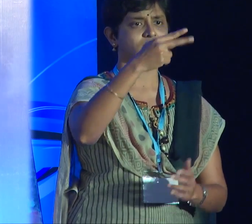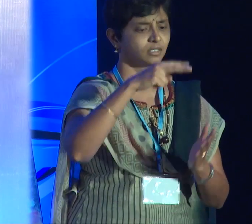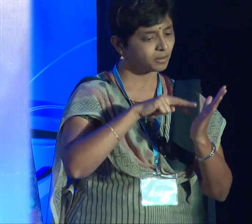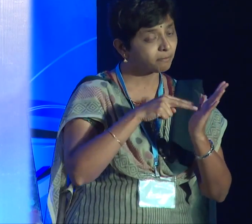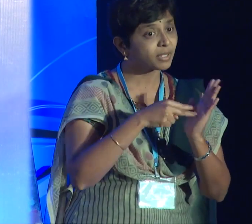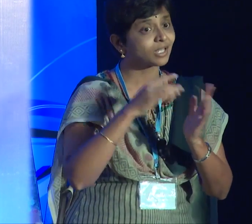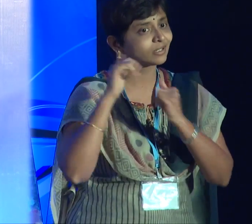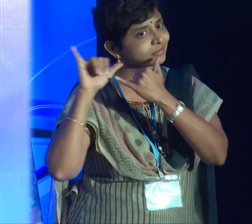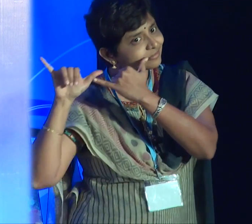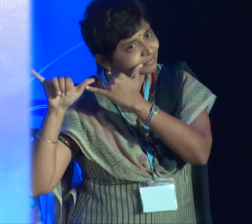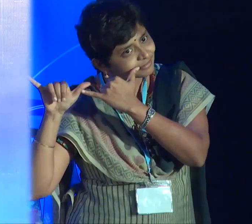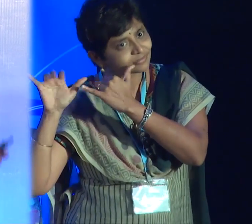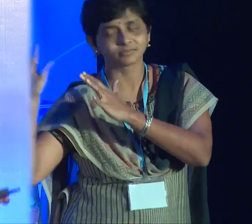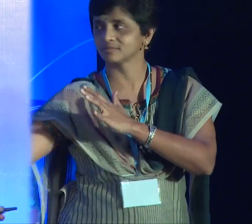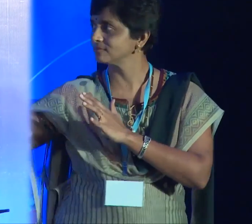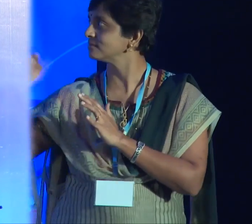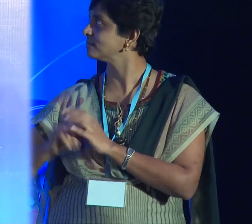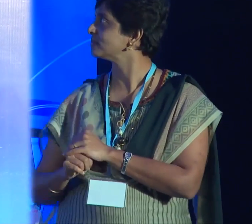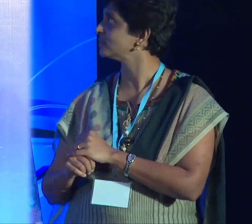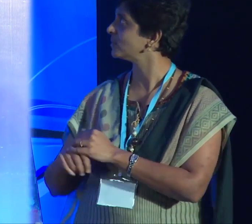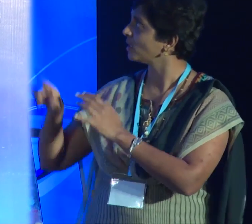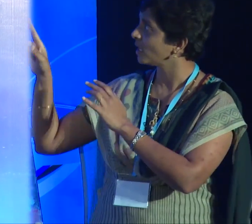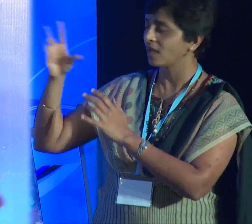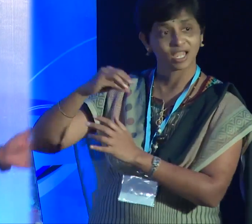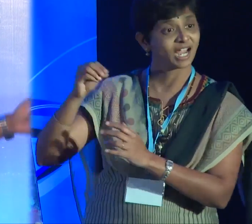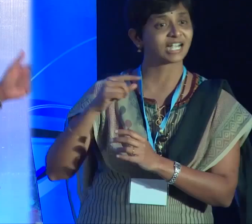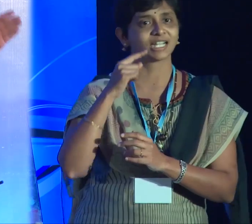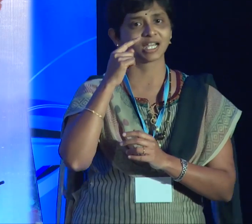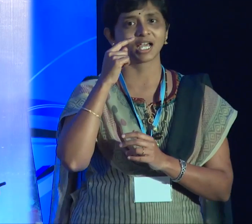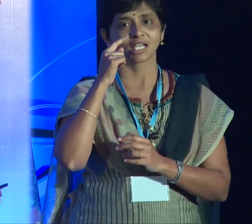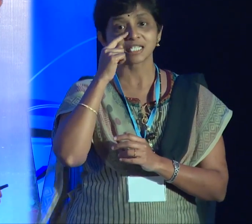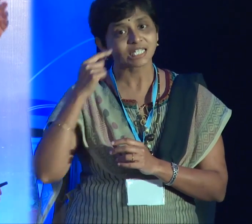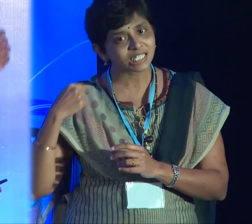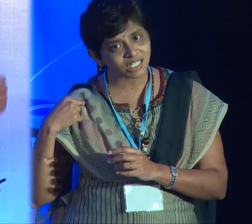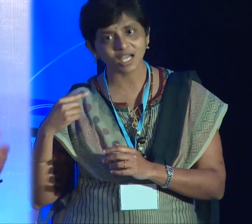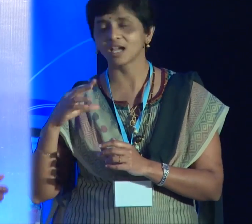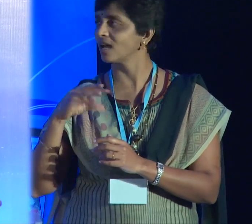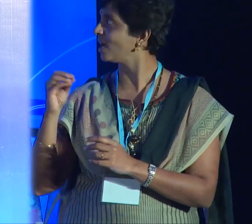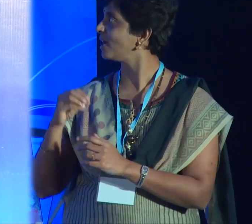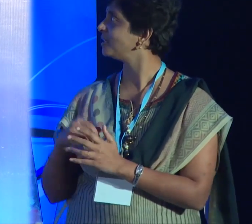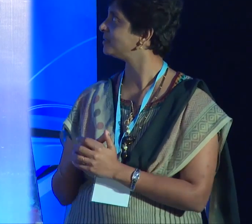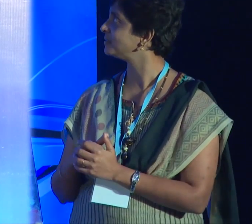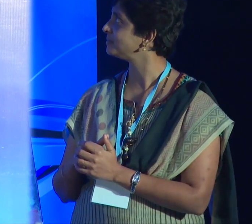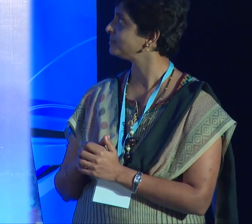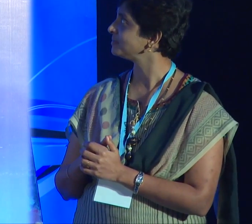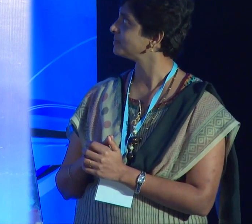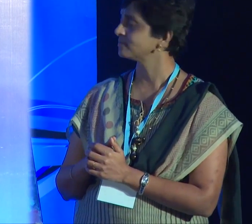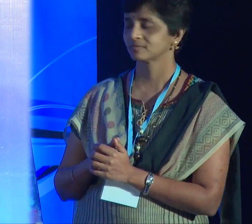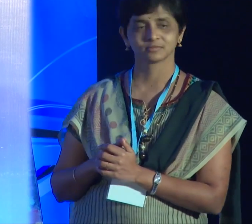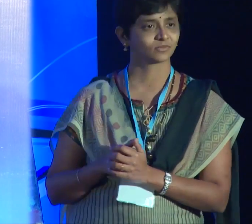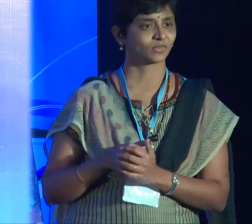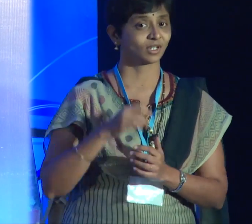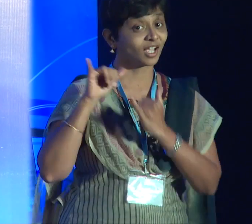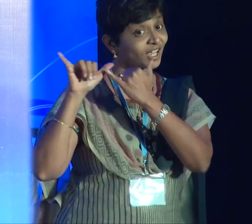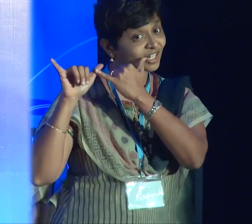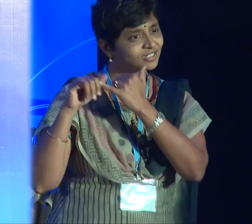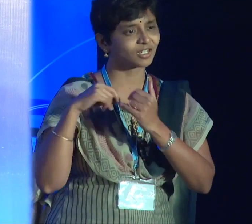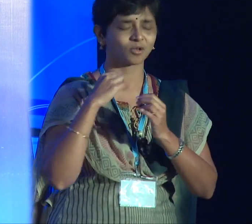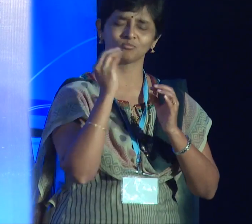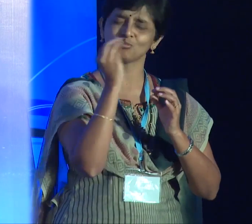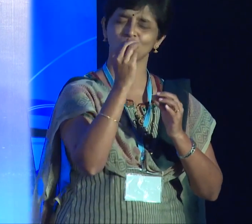Balabhadra, and their sister Subhadra. And Krishna is supposed to be Sringaramurti, the most beautiful being on